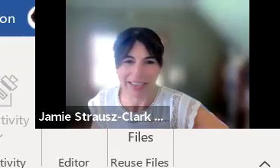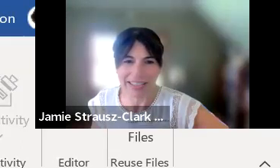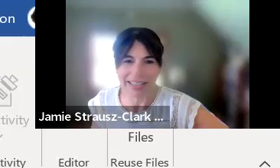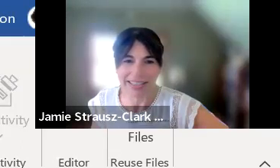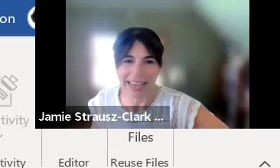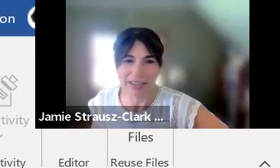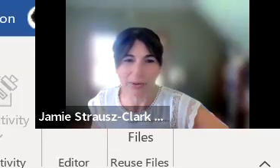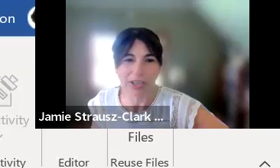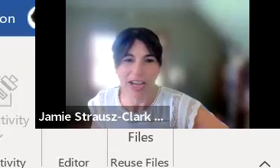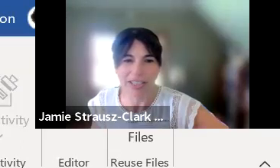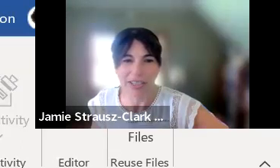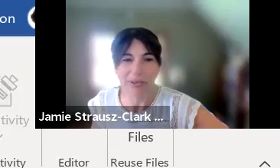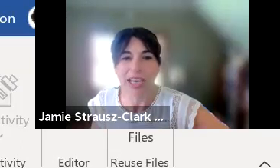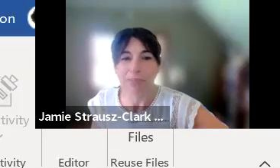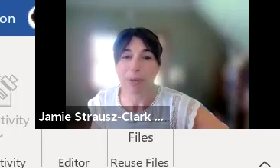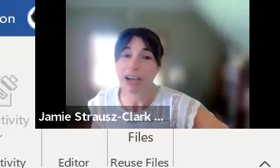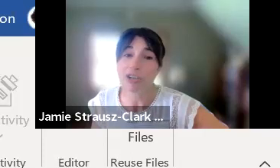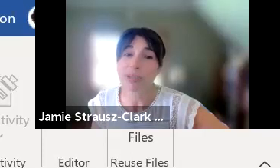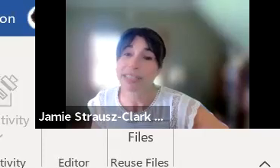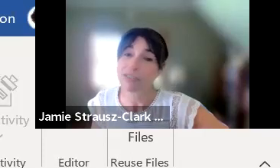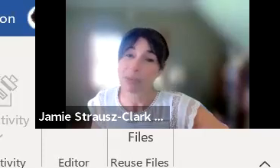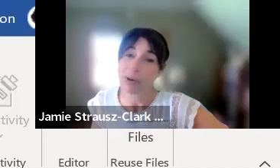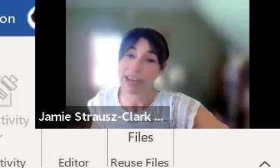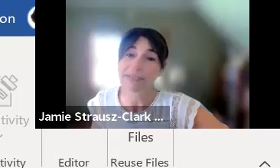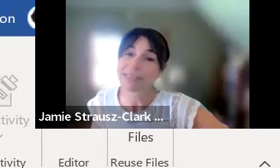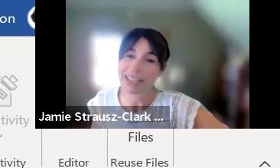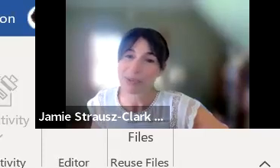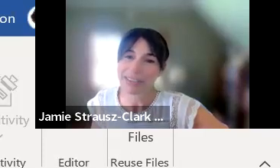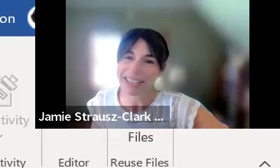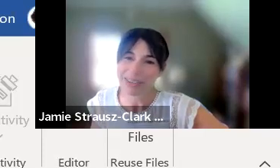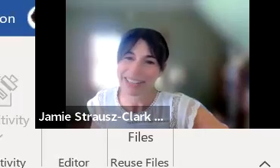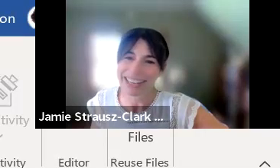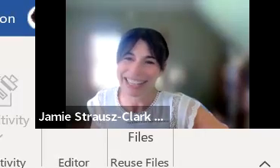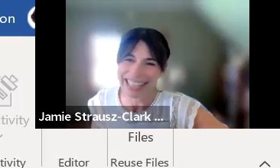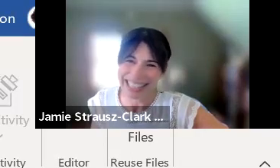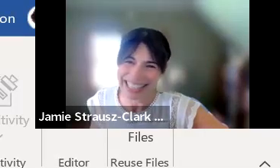HCA, and they said, since I can only chat to you, Vipasha, please never be quiet. That's what